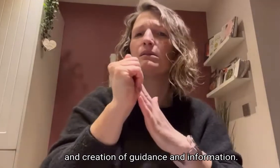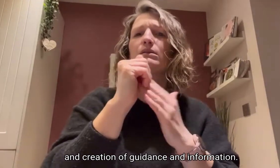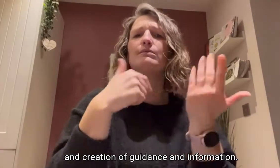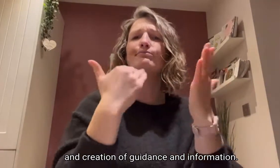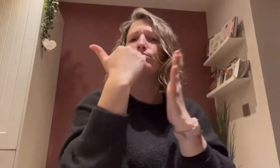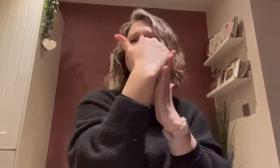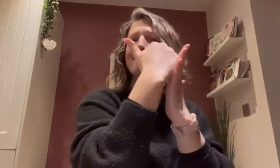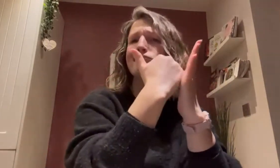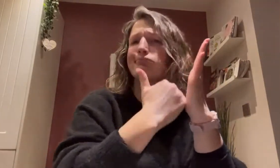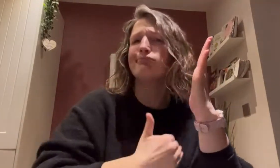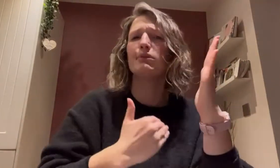information.